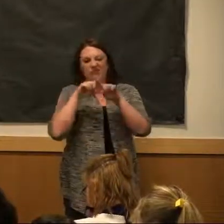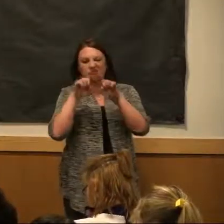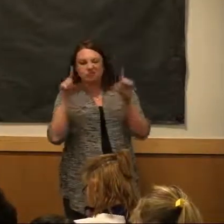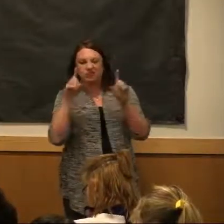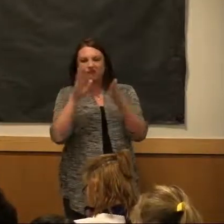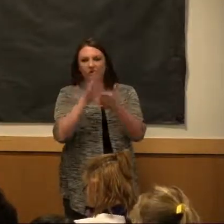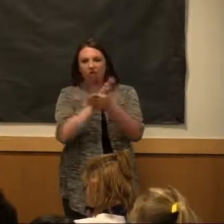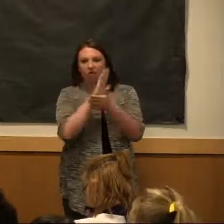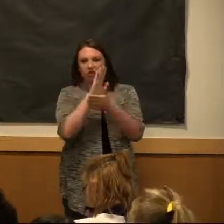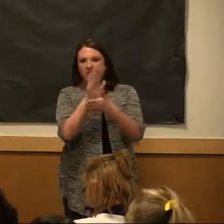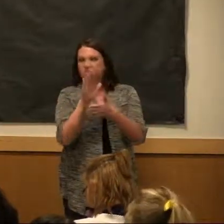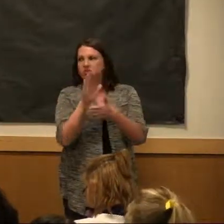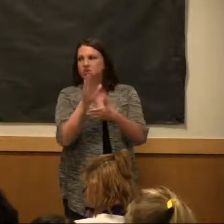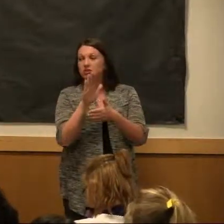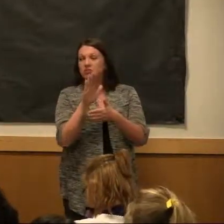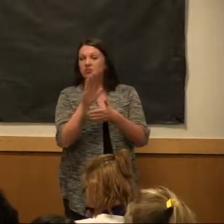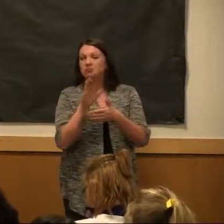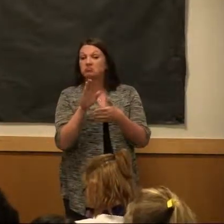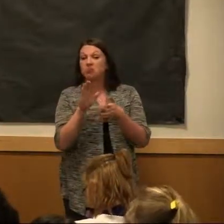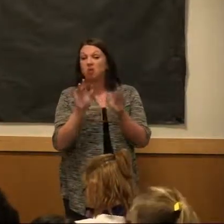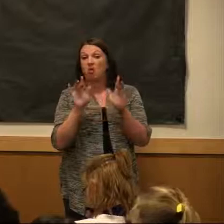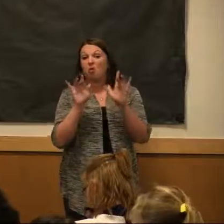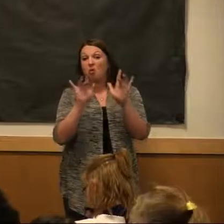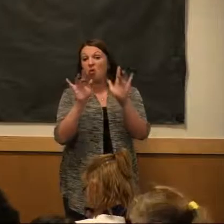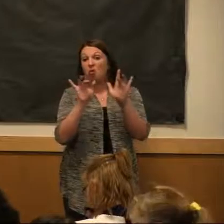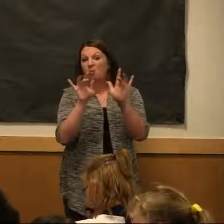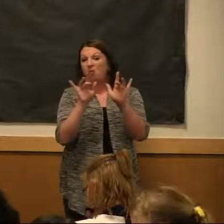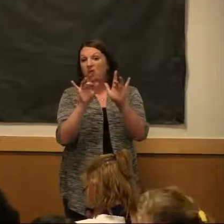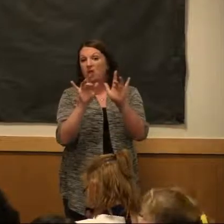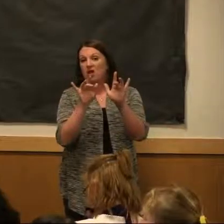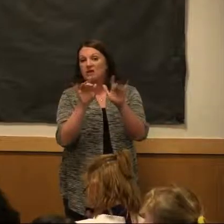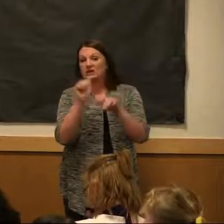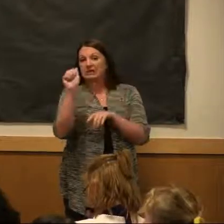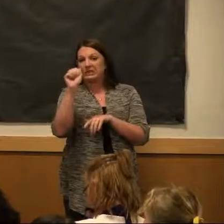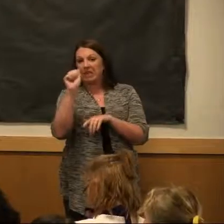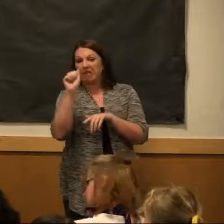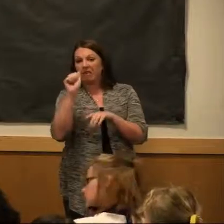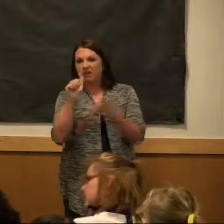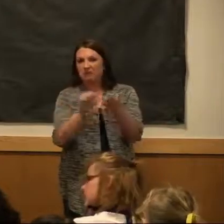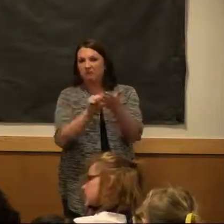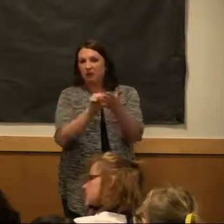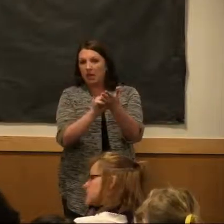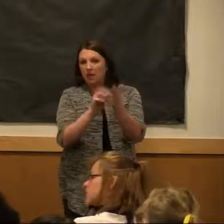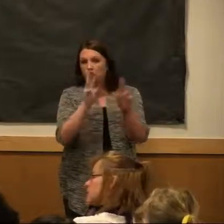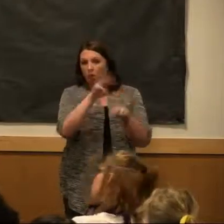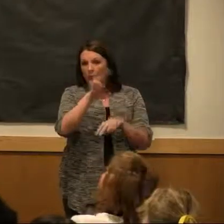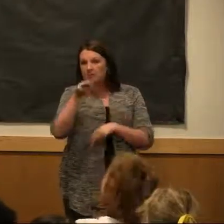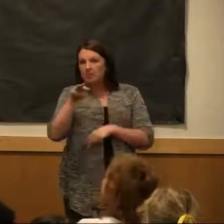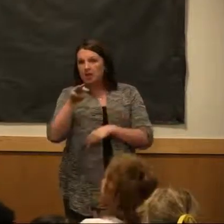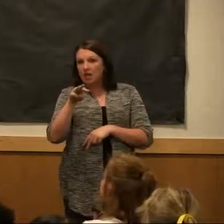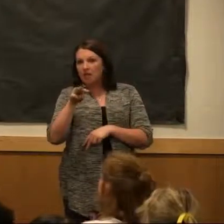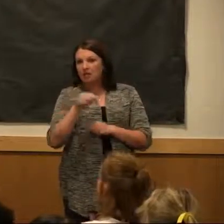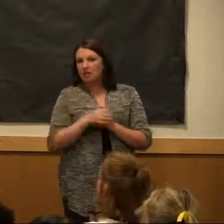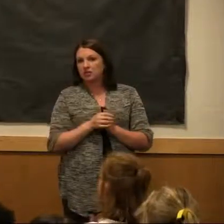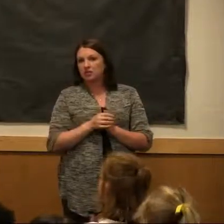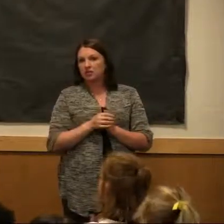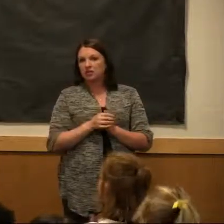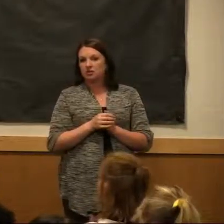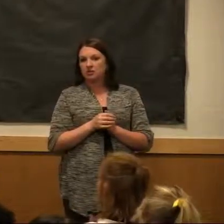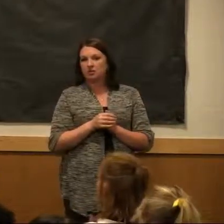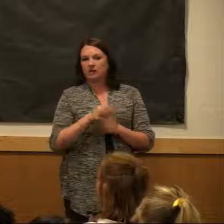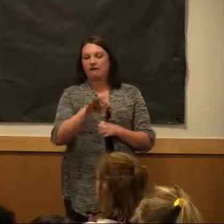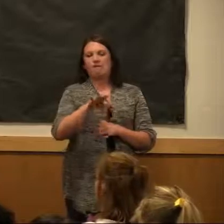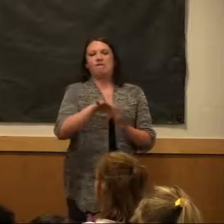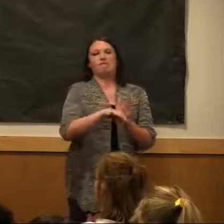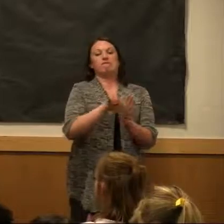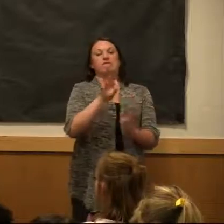many times you can go to their website, go to the athletics page of their website, or maybe the recreation page of their website, and